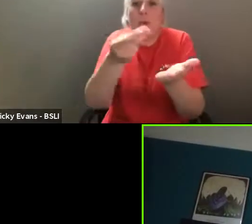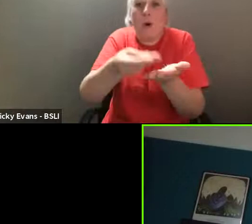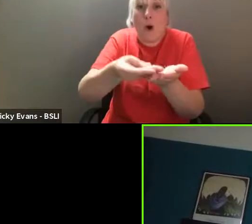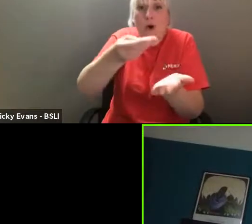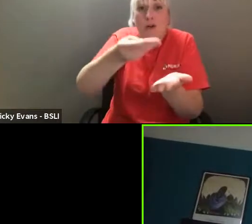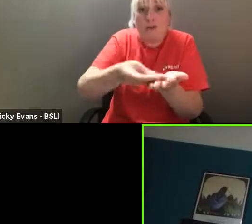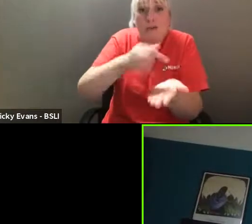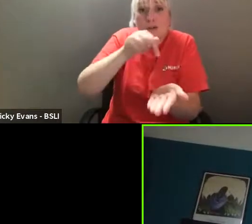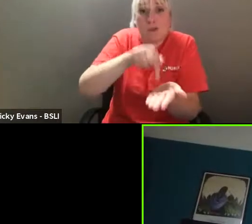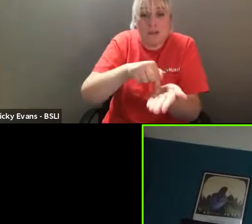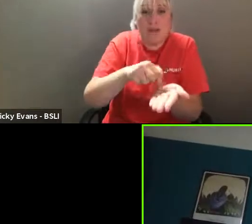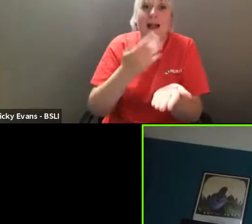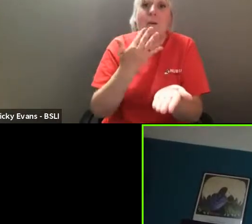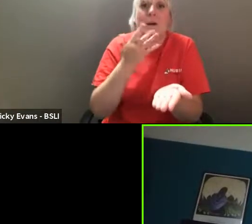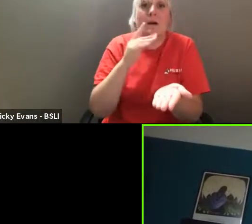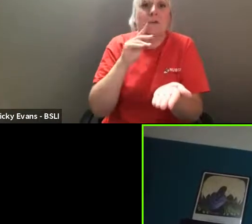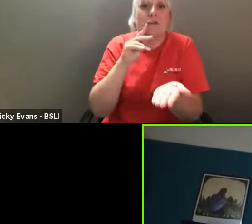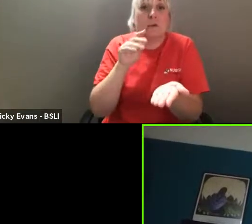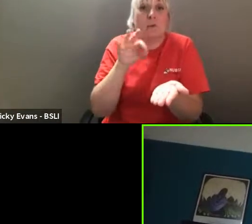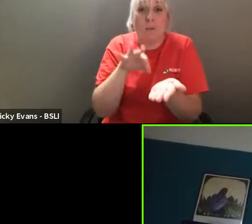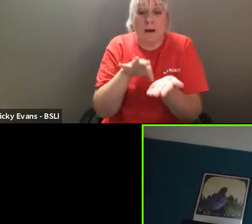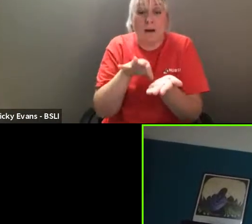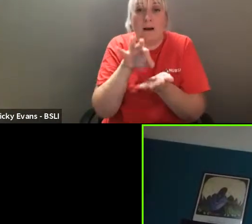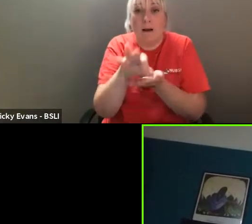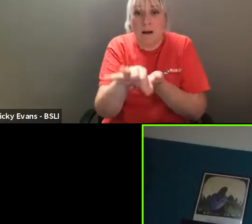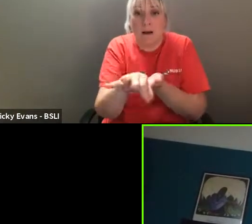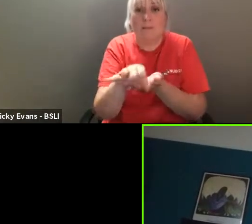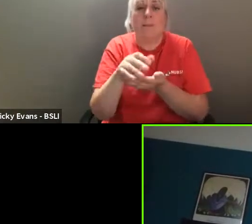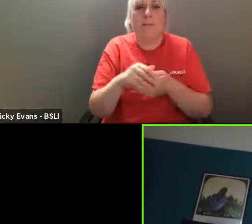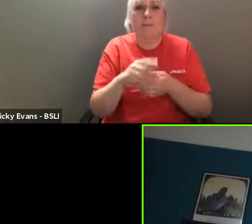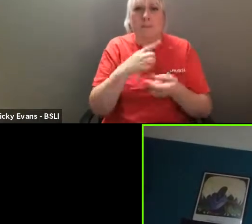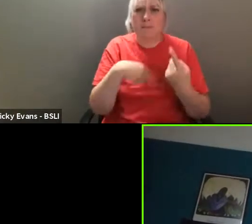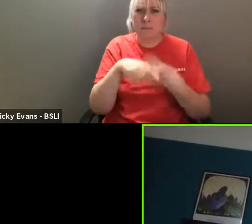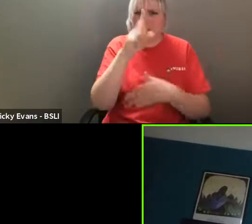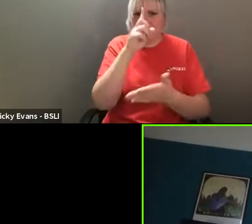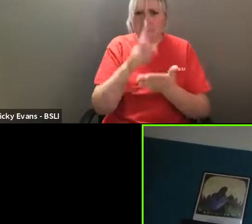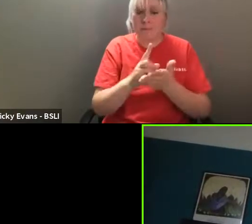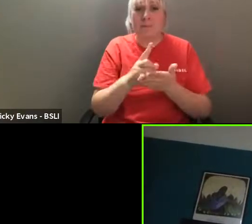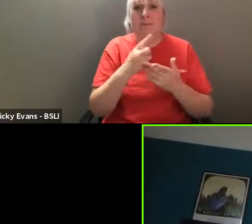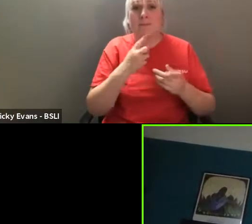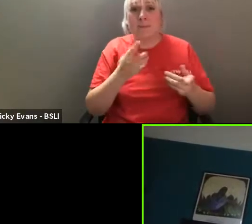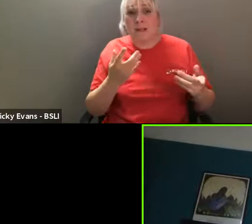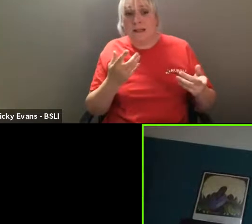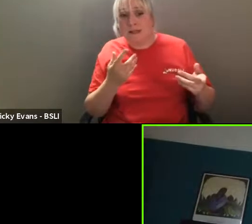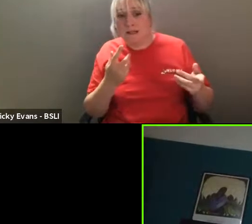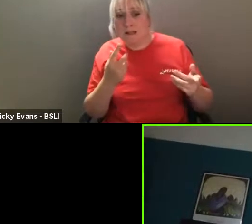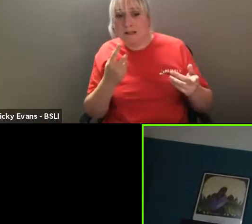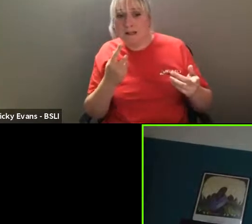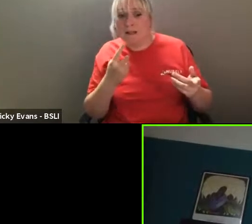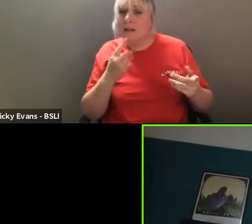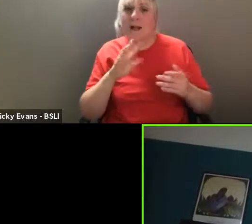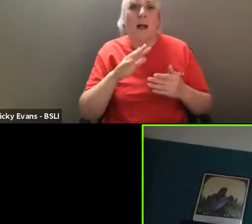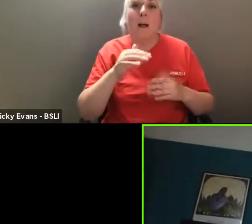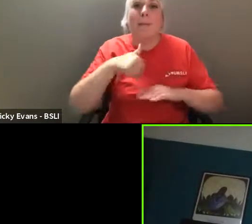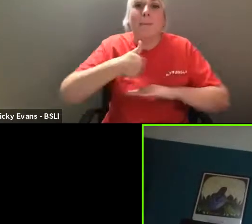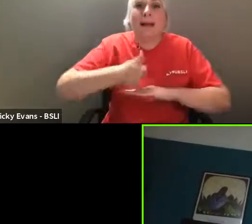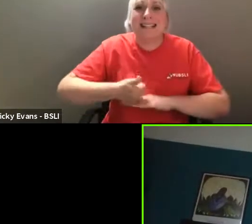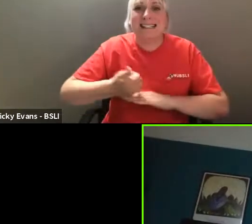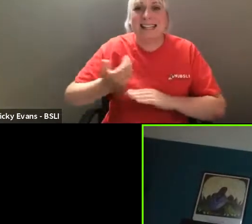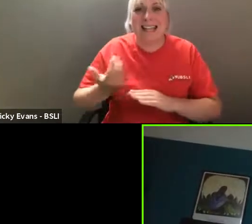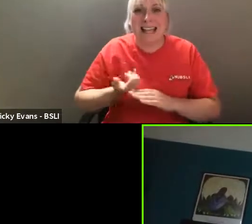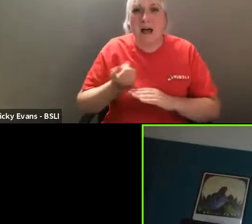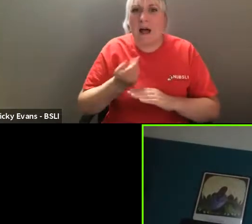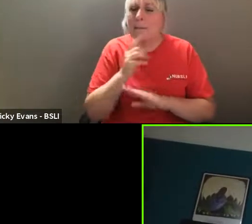income, the conclusion was that instead of basic income, a minimum